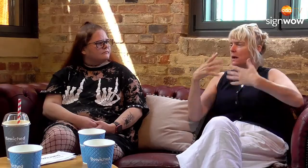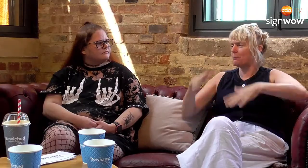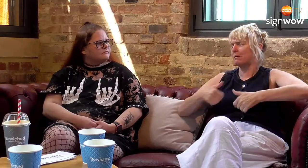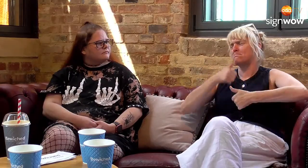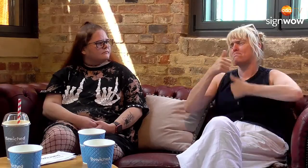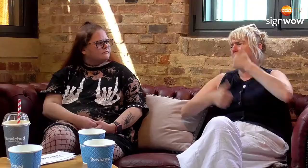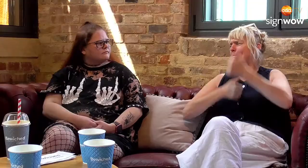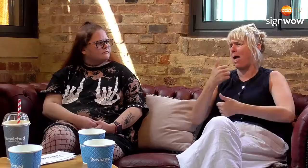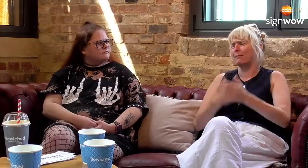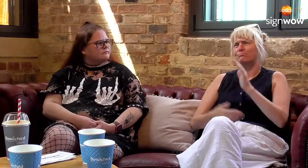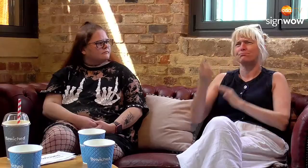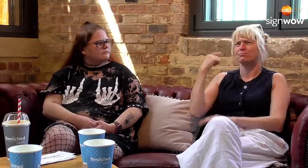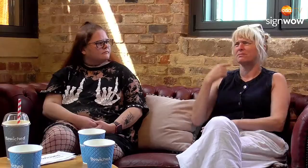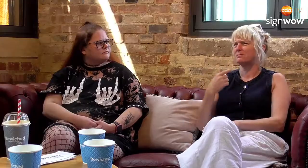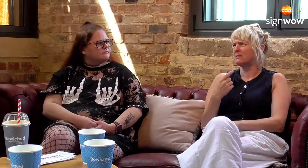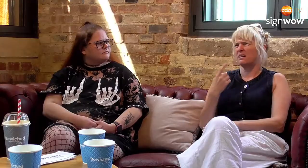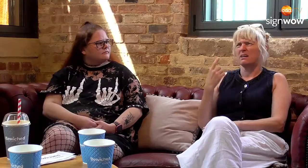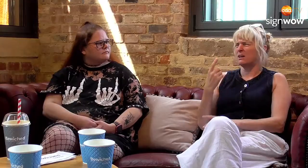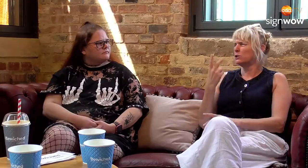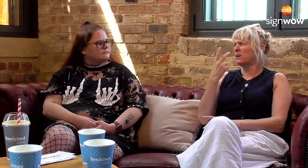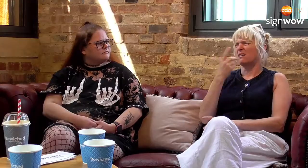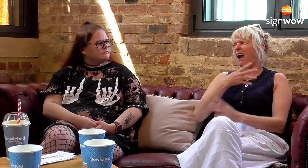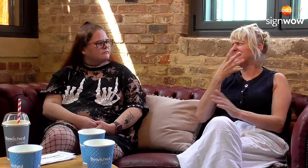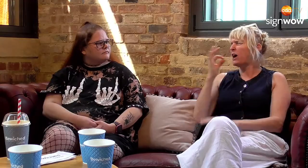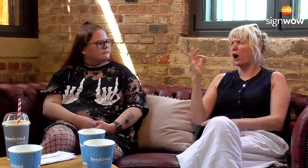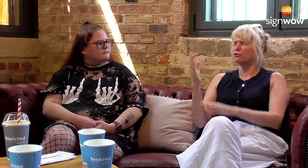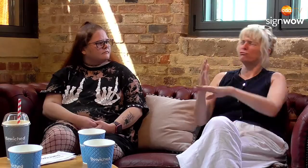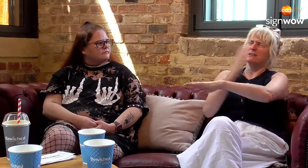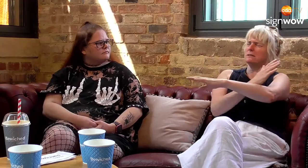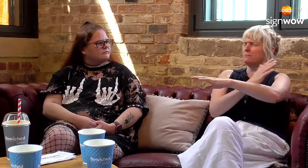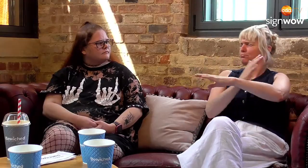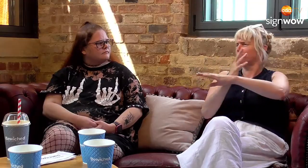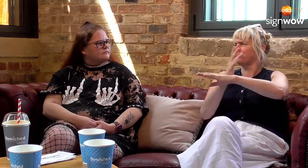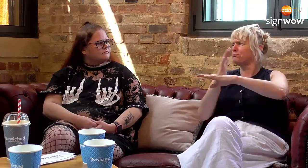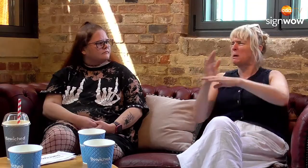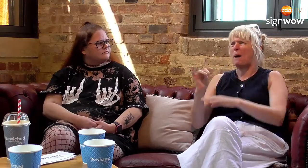So like Margate, it's a really, really popular thing in the past, sort of